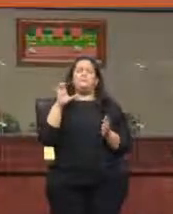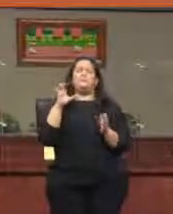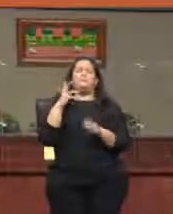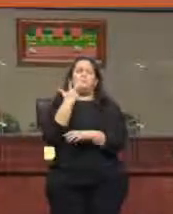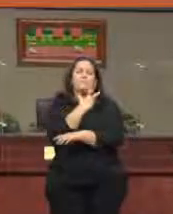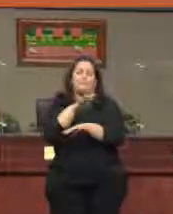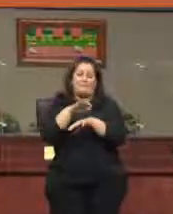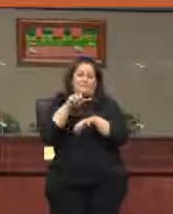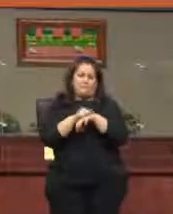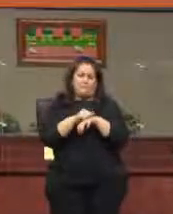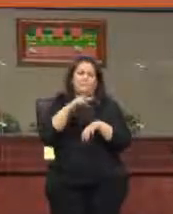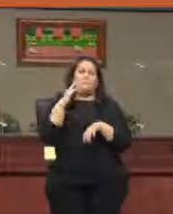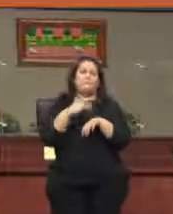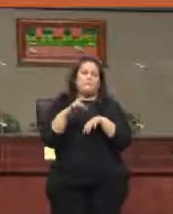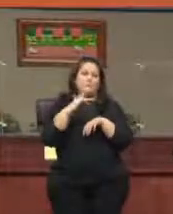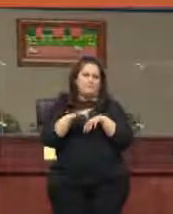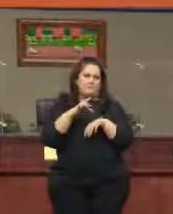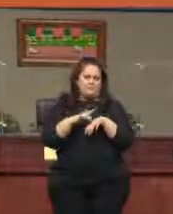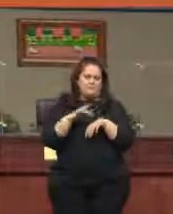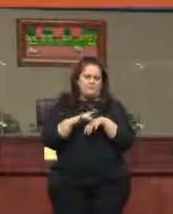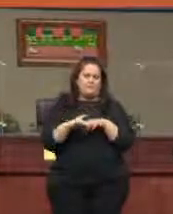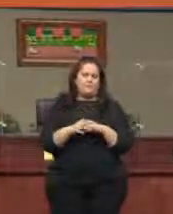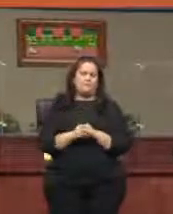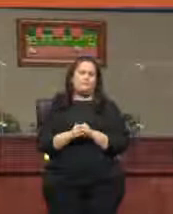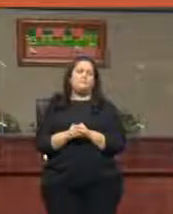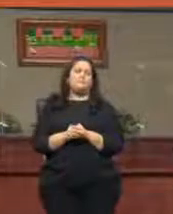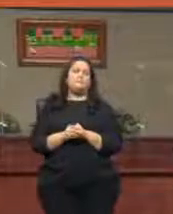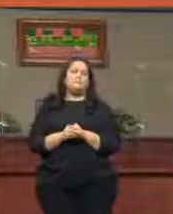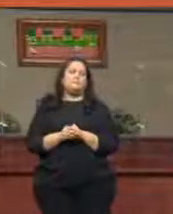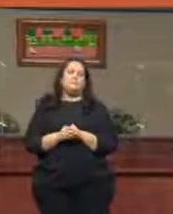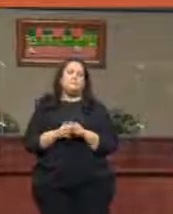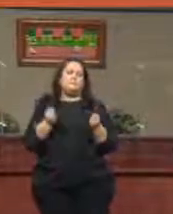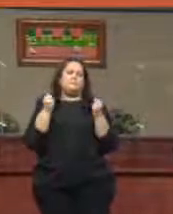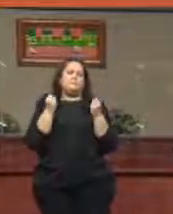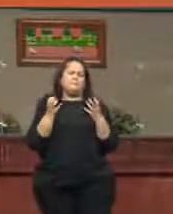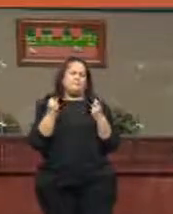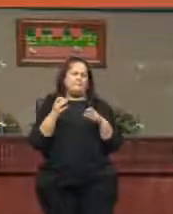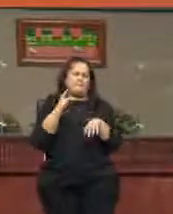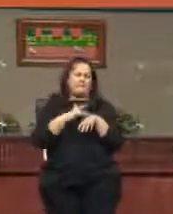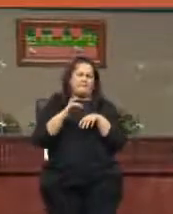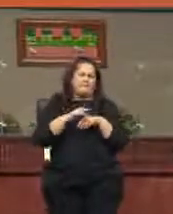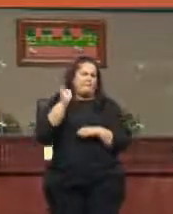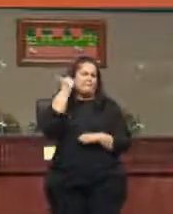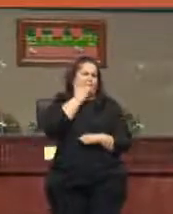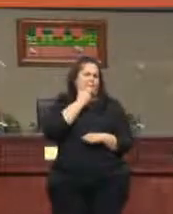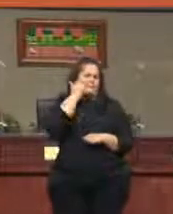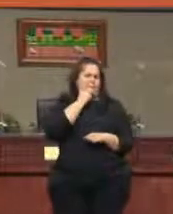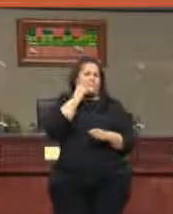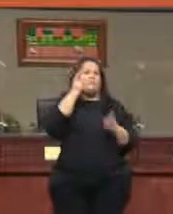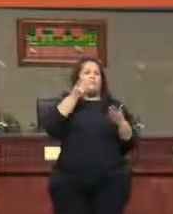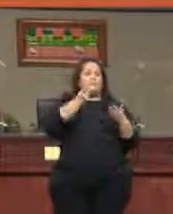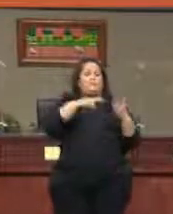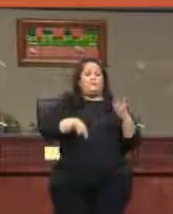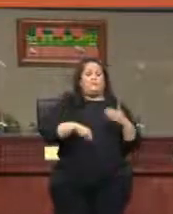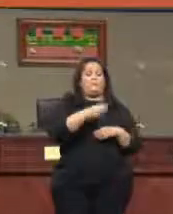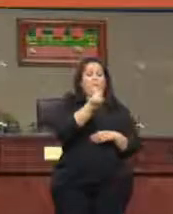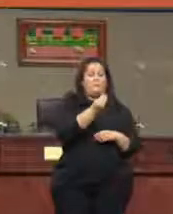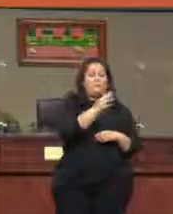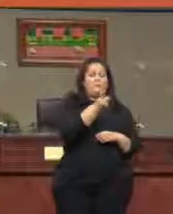available. Hundreds of the appointments will be available each day next week, Monday,